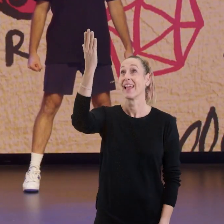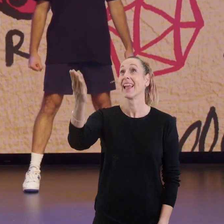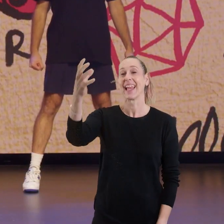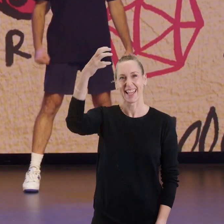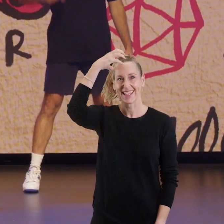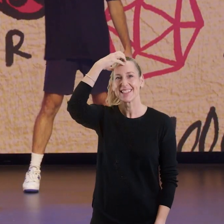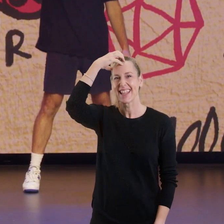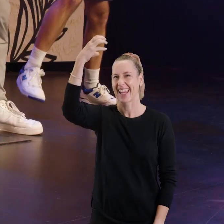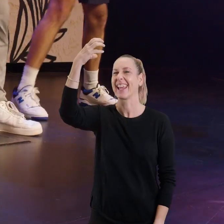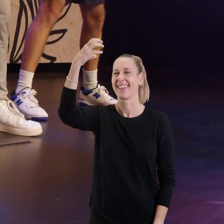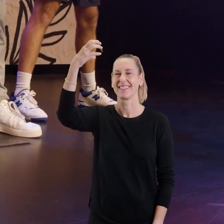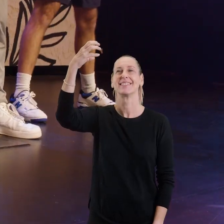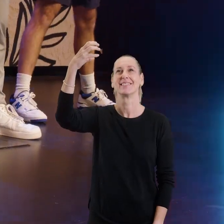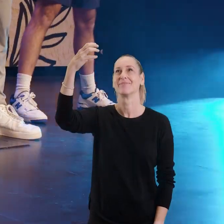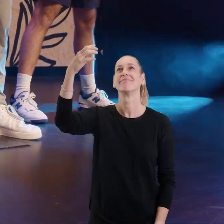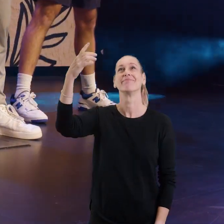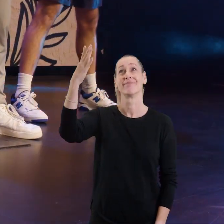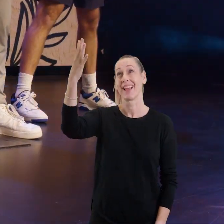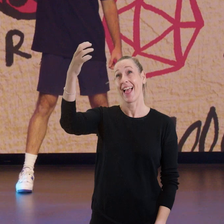He is